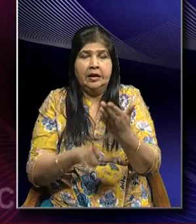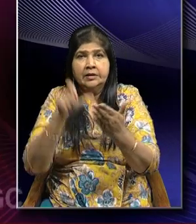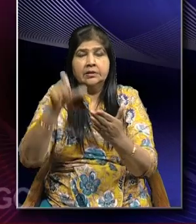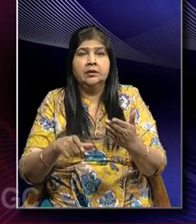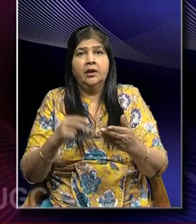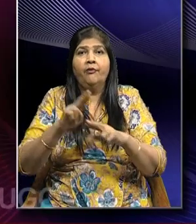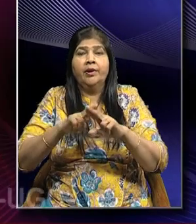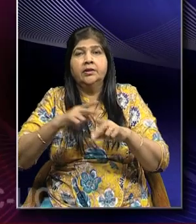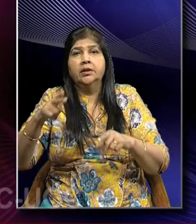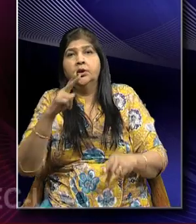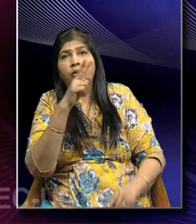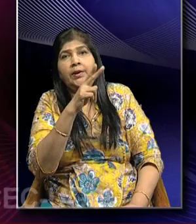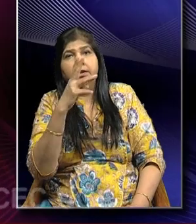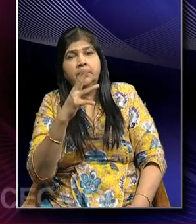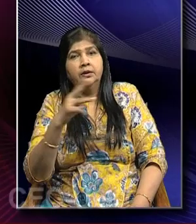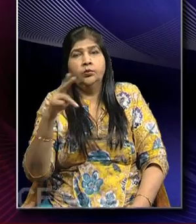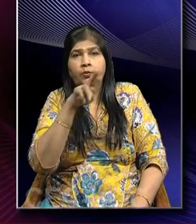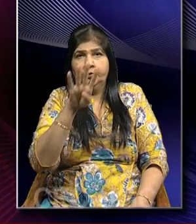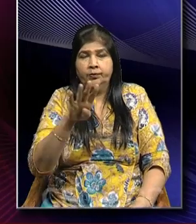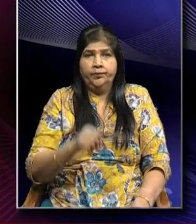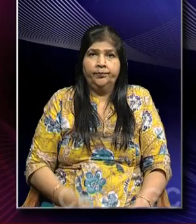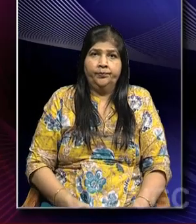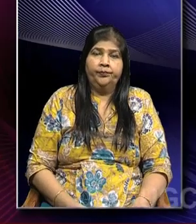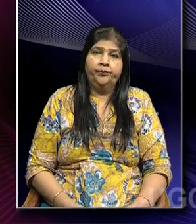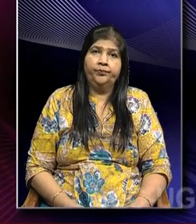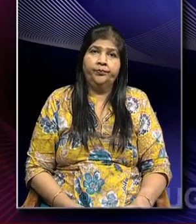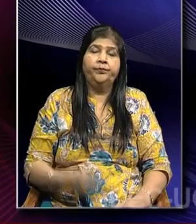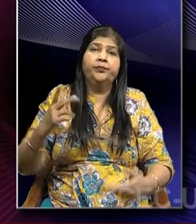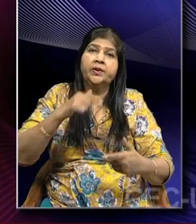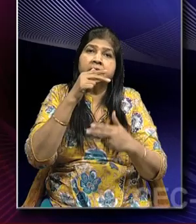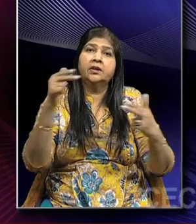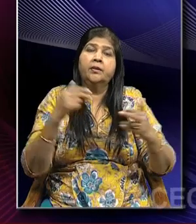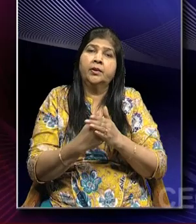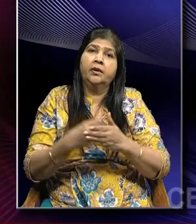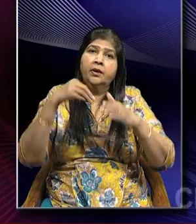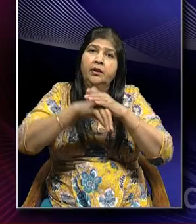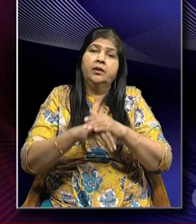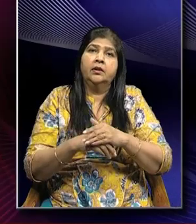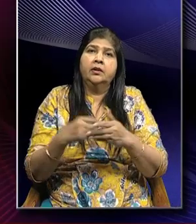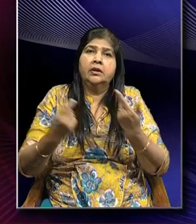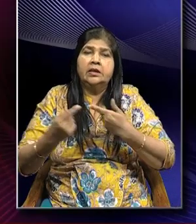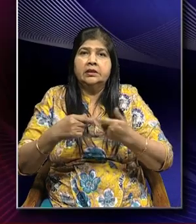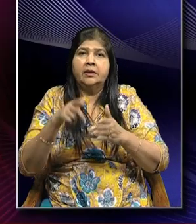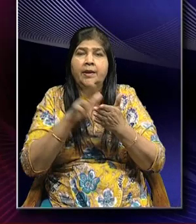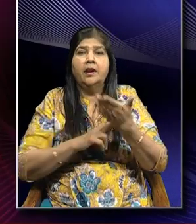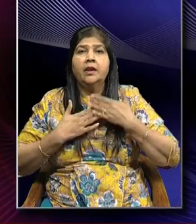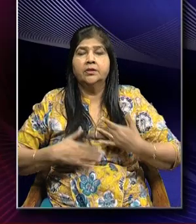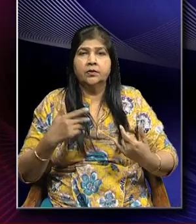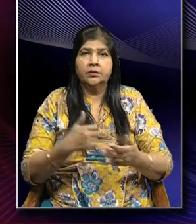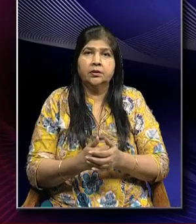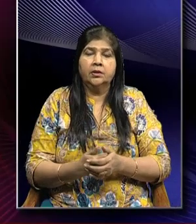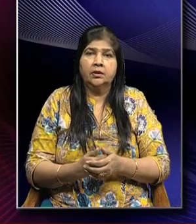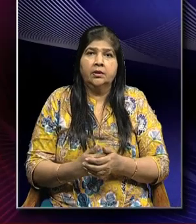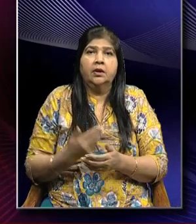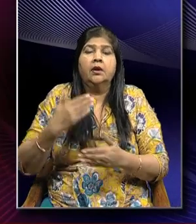financial year 2023 and 24, and there was a term called including reasonable assurance. With a